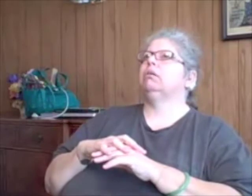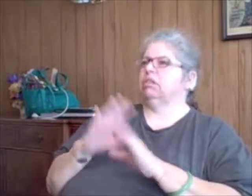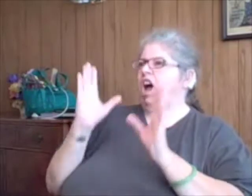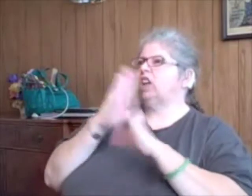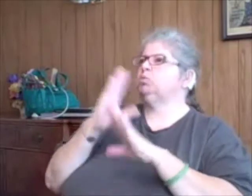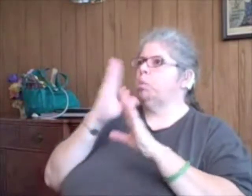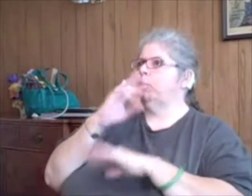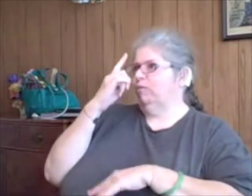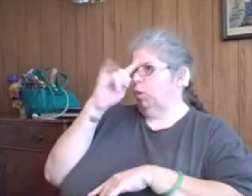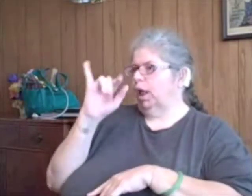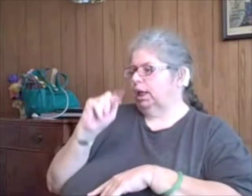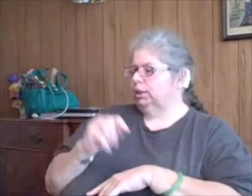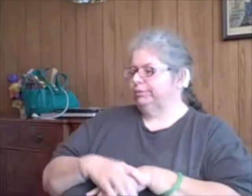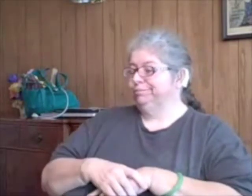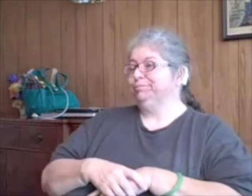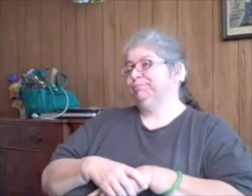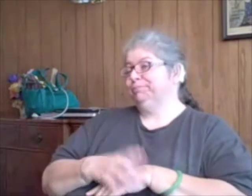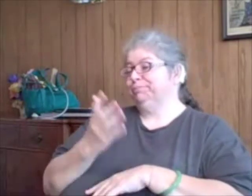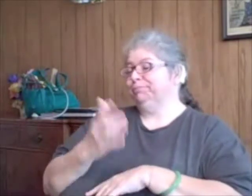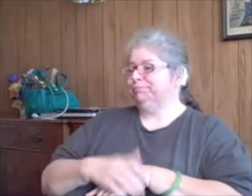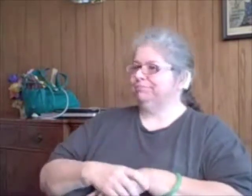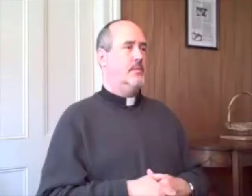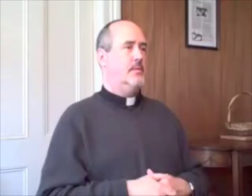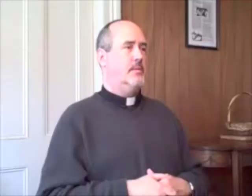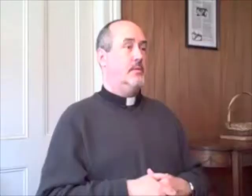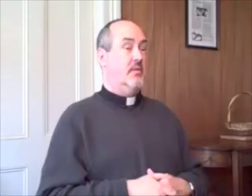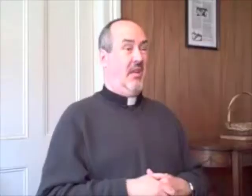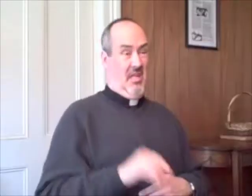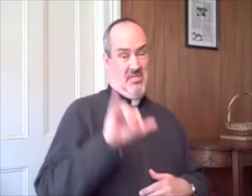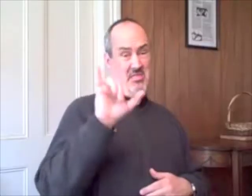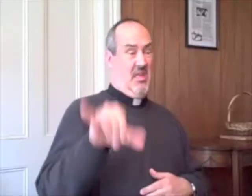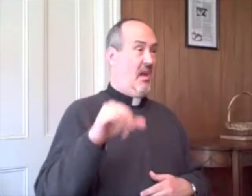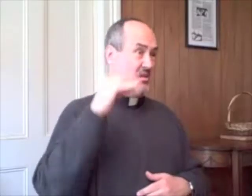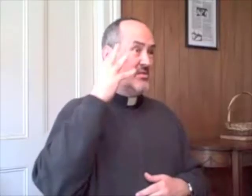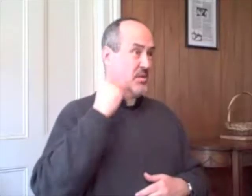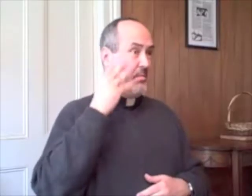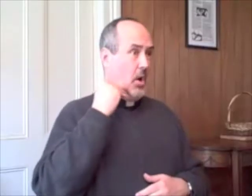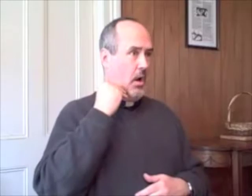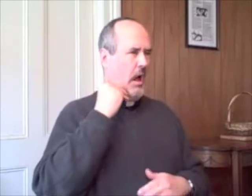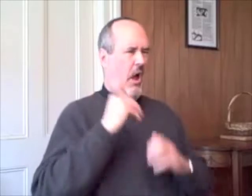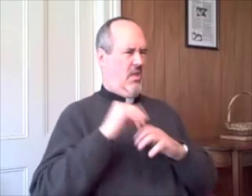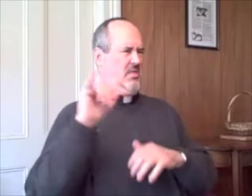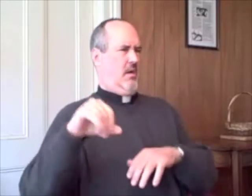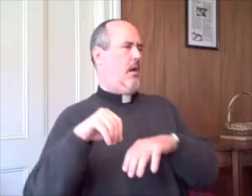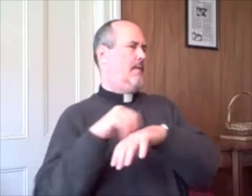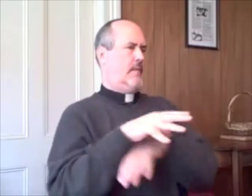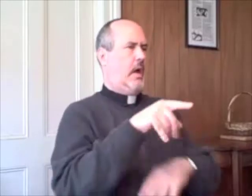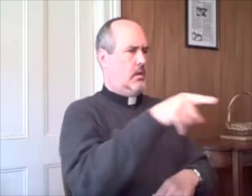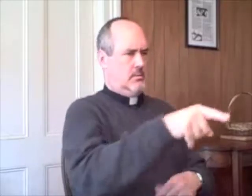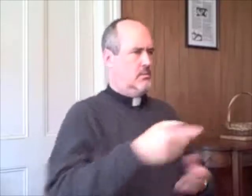I got in trouble for that too. How has that experience you've lived through affected your life?